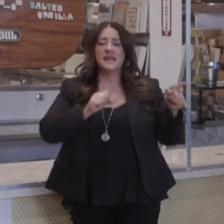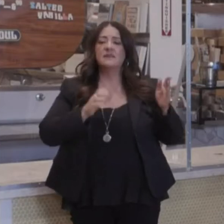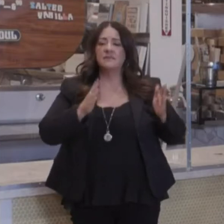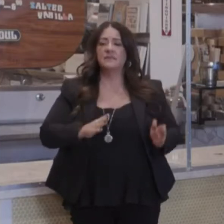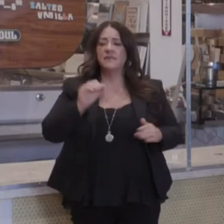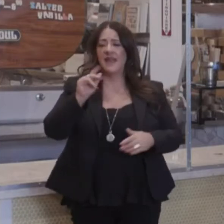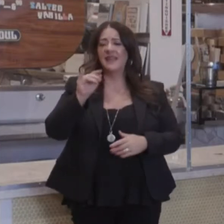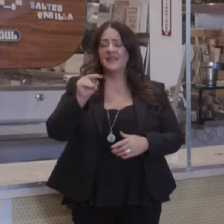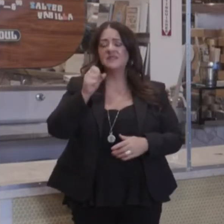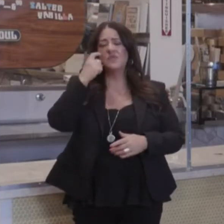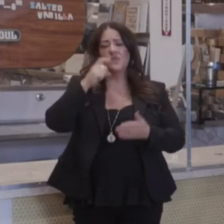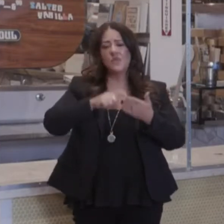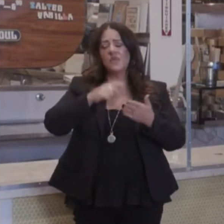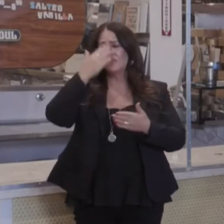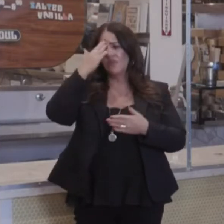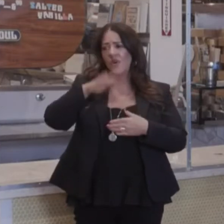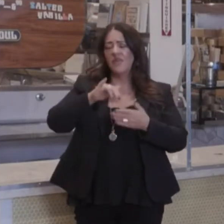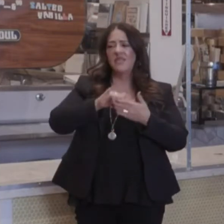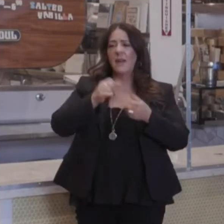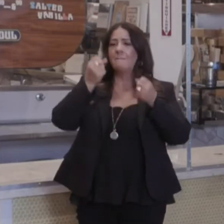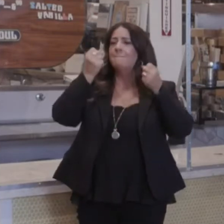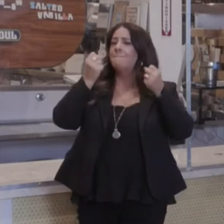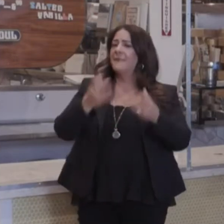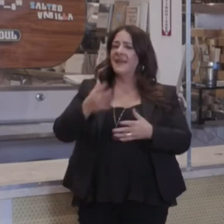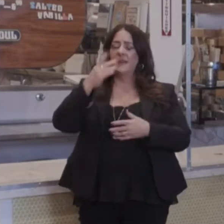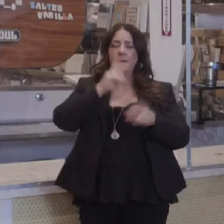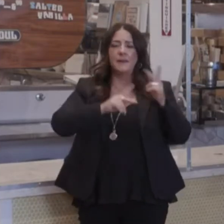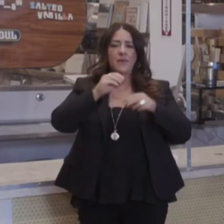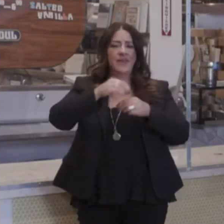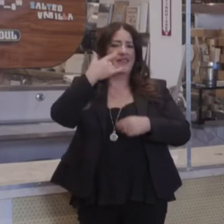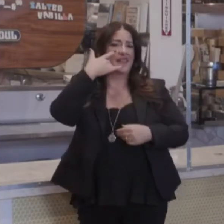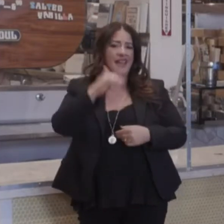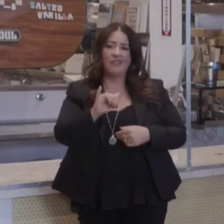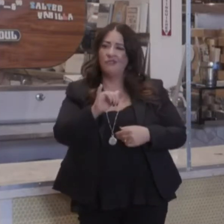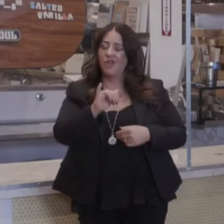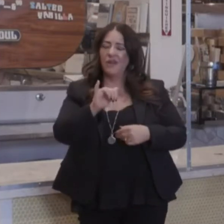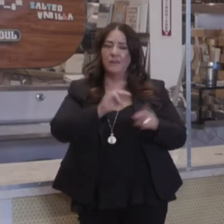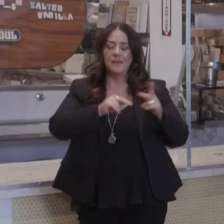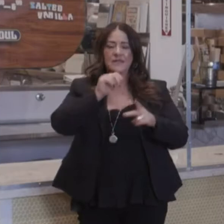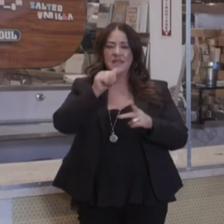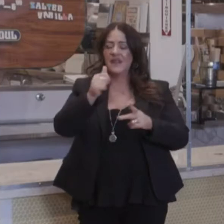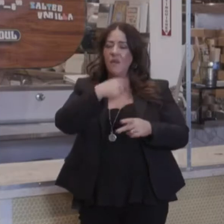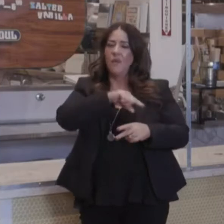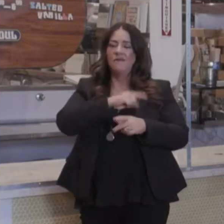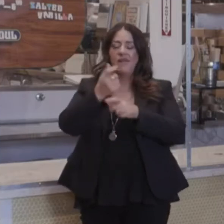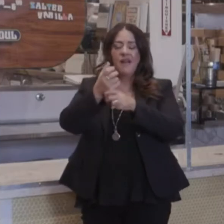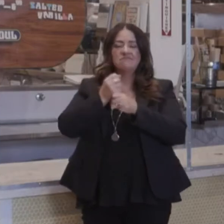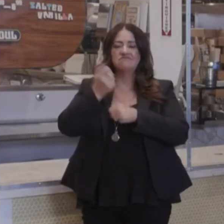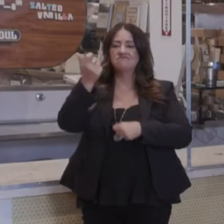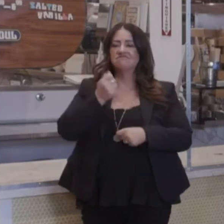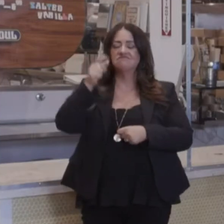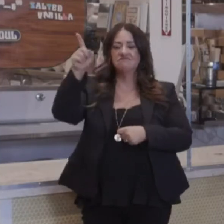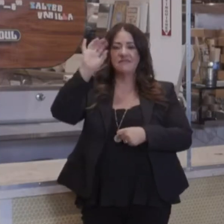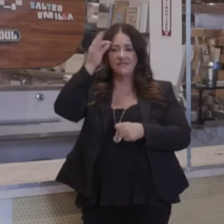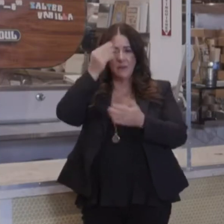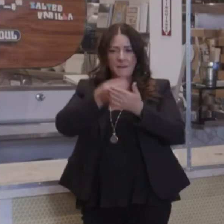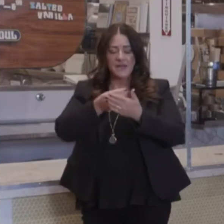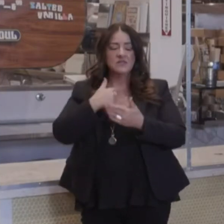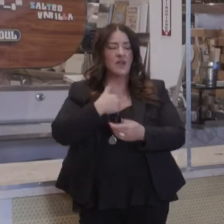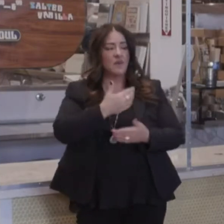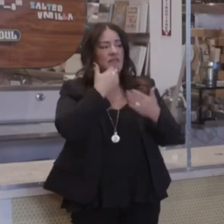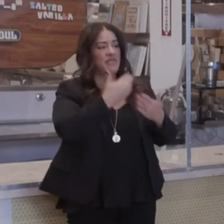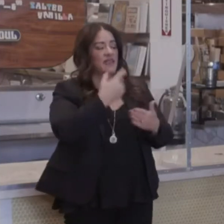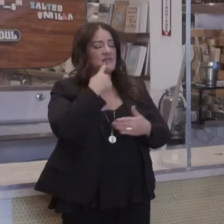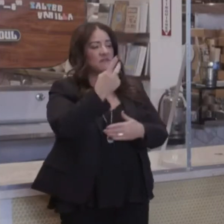left behind in that federal stimulus, California is not going to leave you behind. And I want to just congratulate the Speaker and the Pro Tem